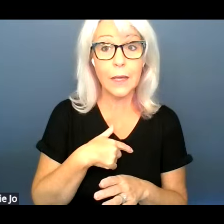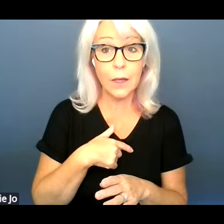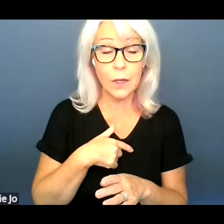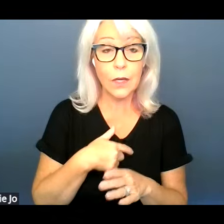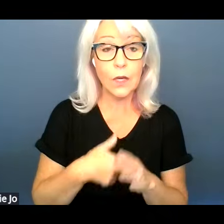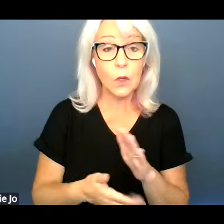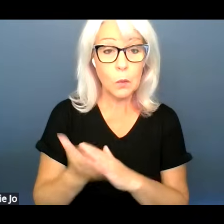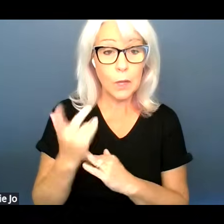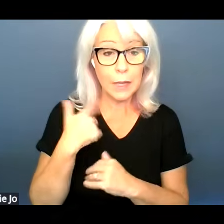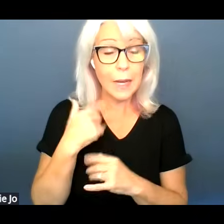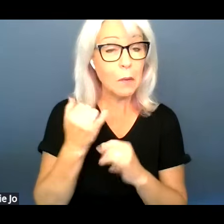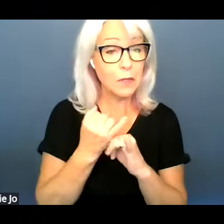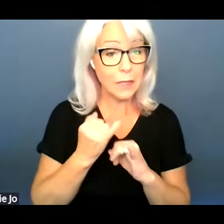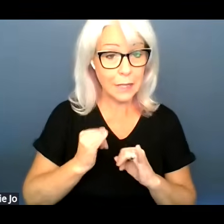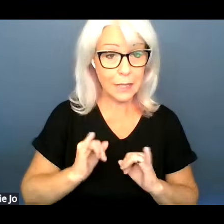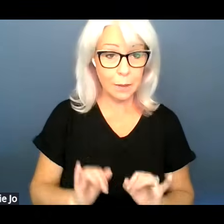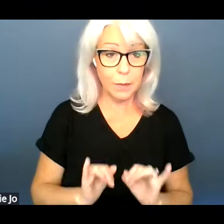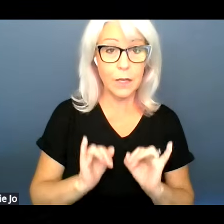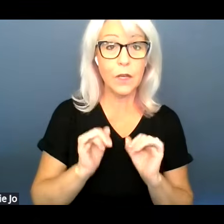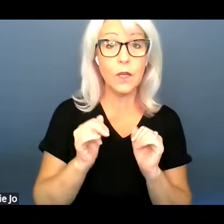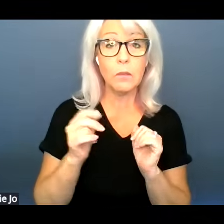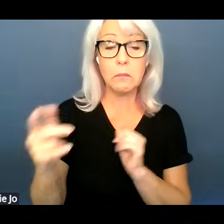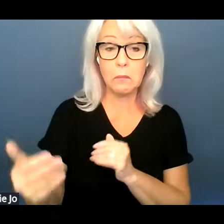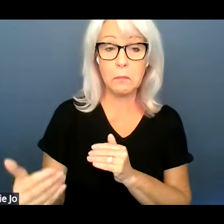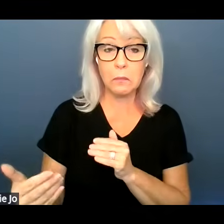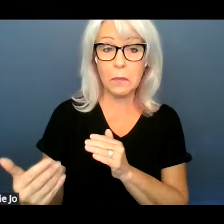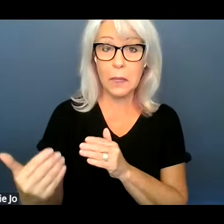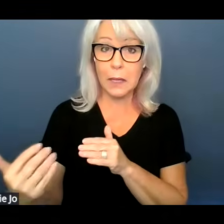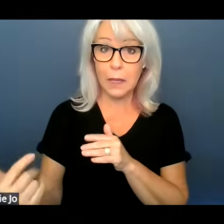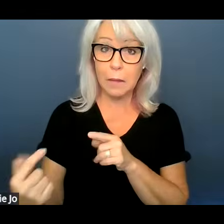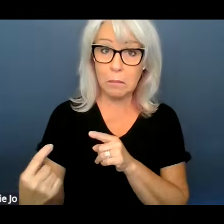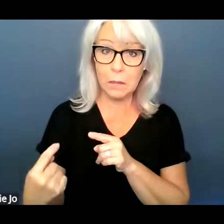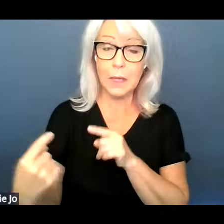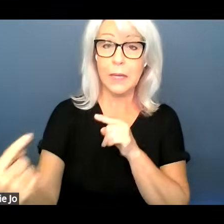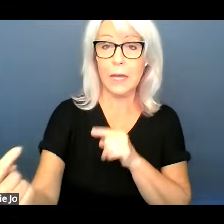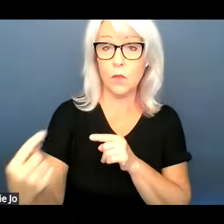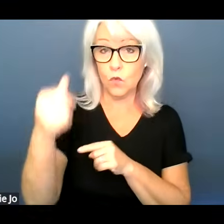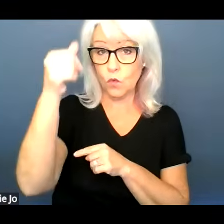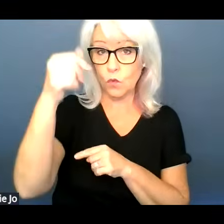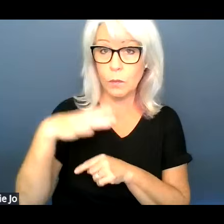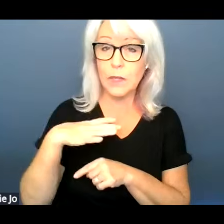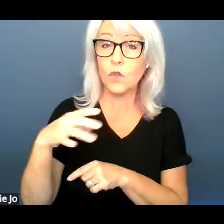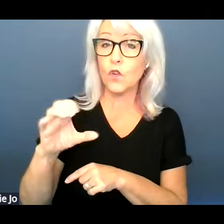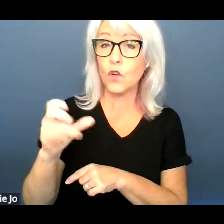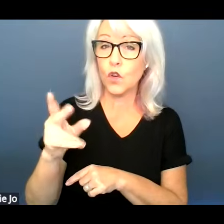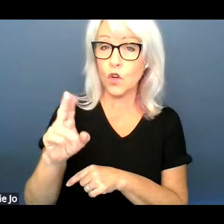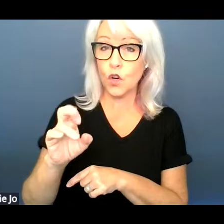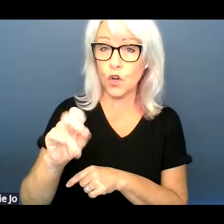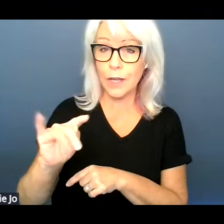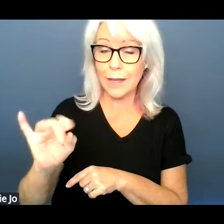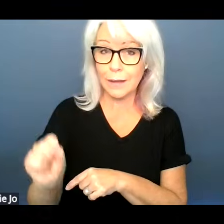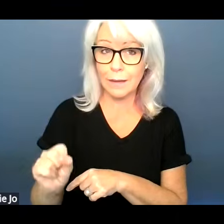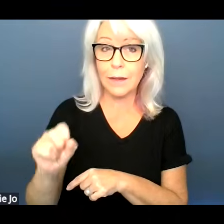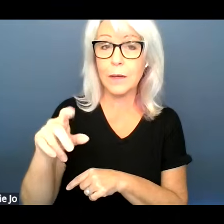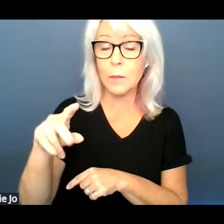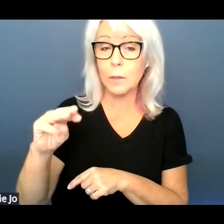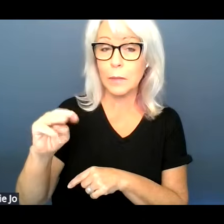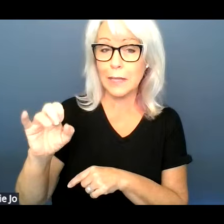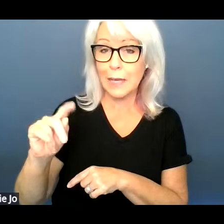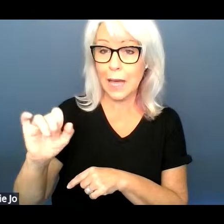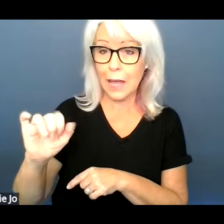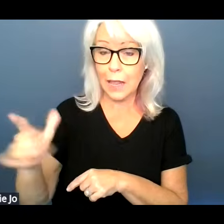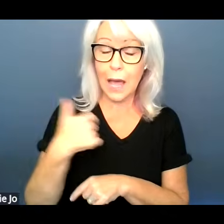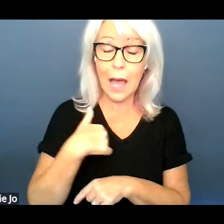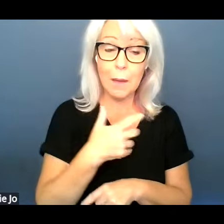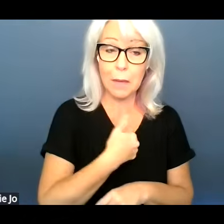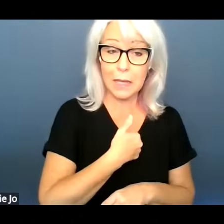as an independent to Mr. Curtis Hertel, who is the chair of the Michigan Democratic Party. And I said that my intention was to run as an